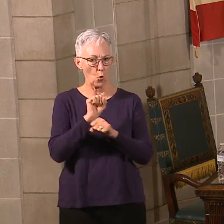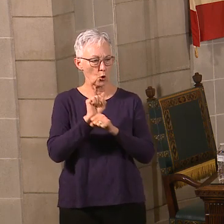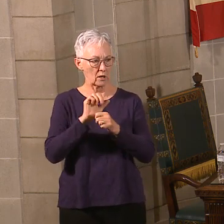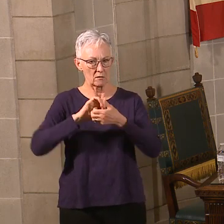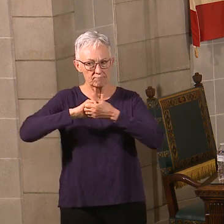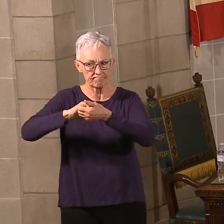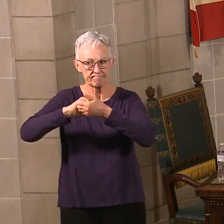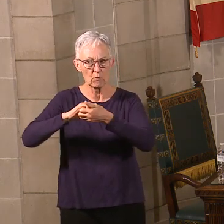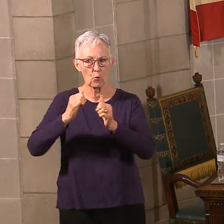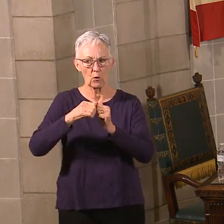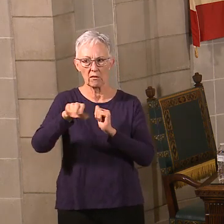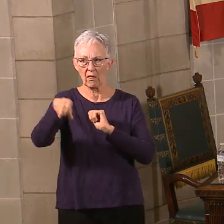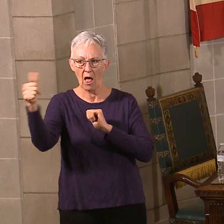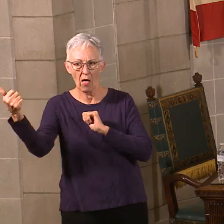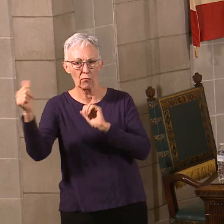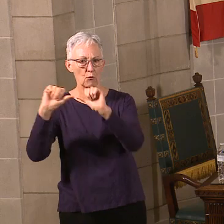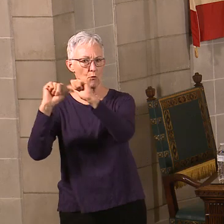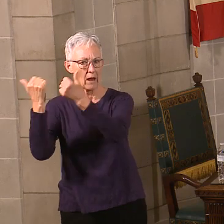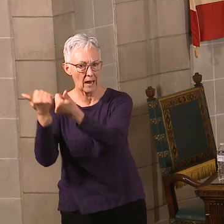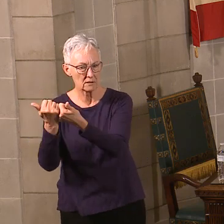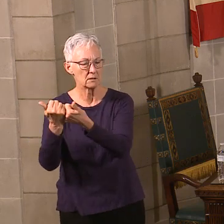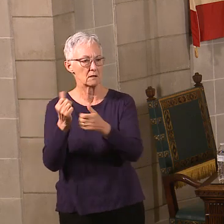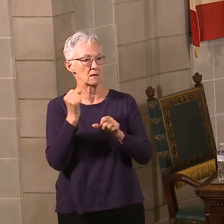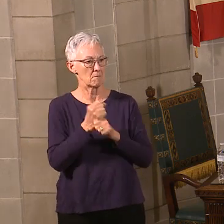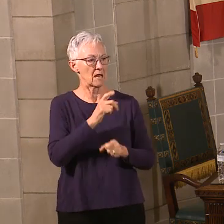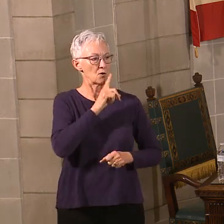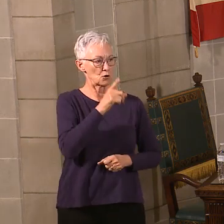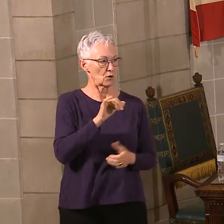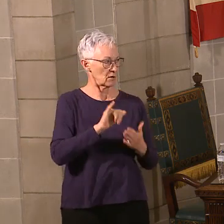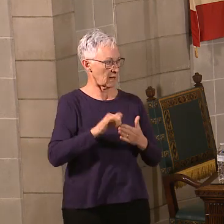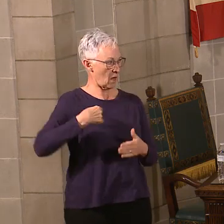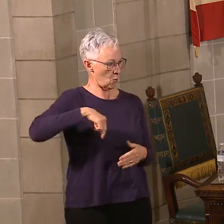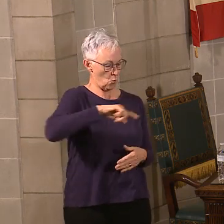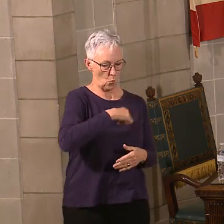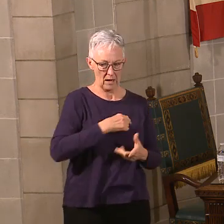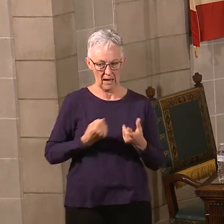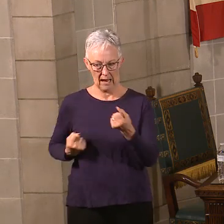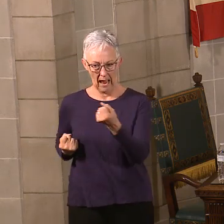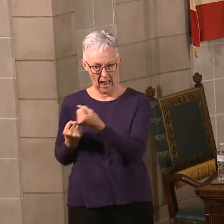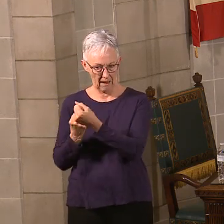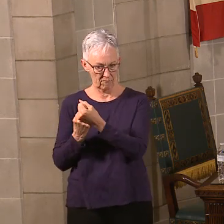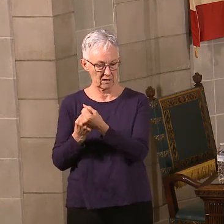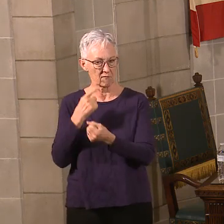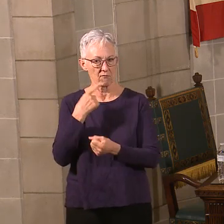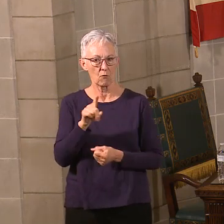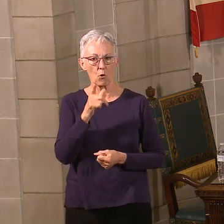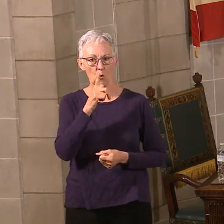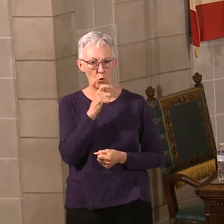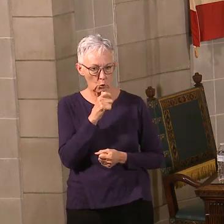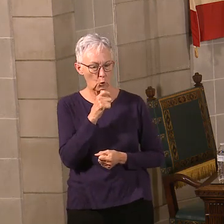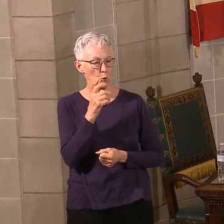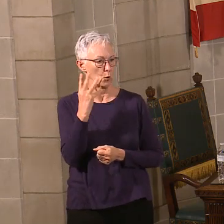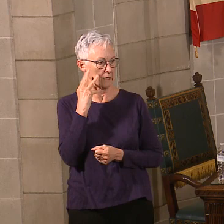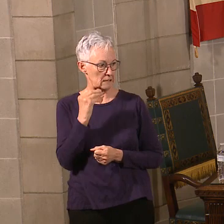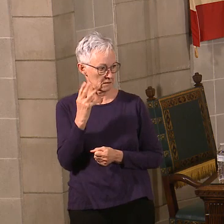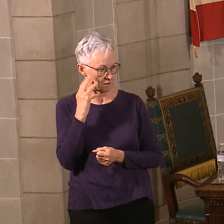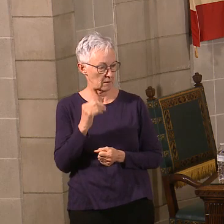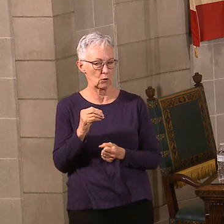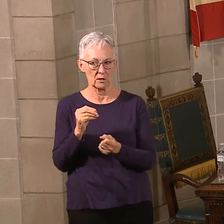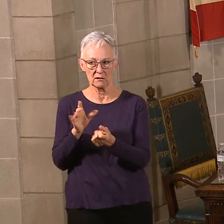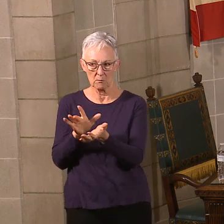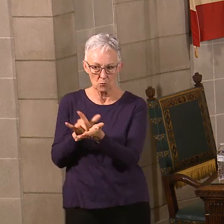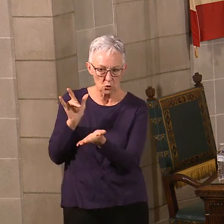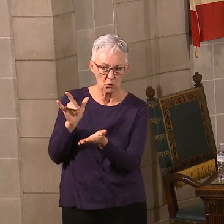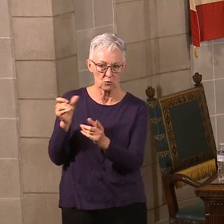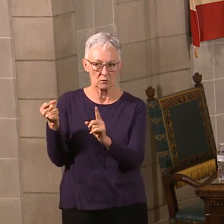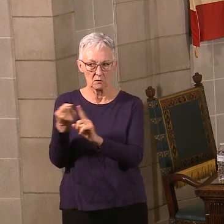to ensure that advocacy is still occurring for all survivors. This has included embracing technology